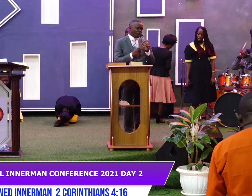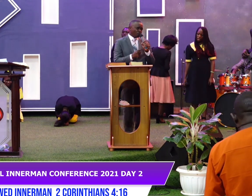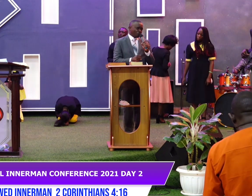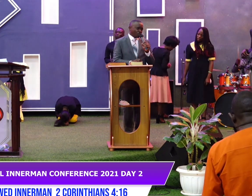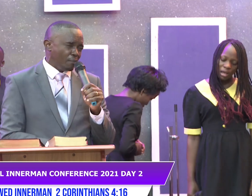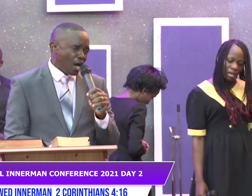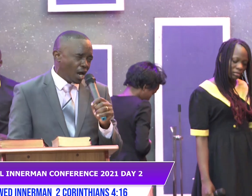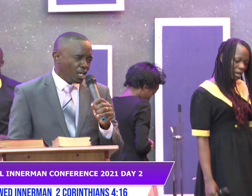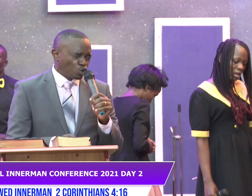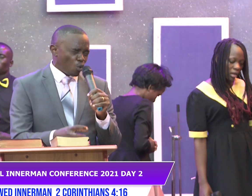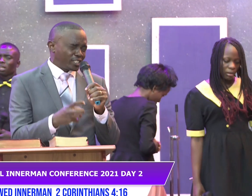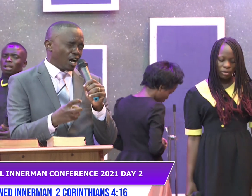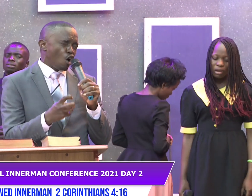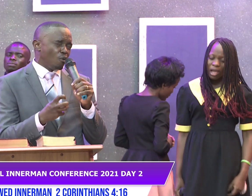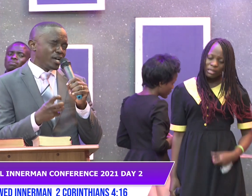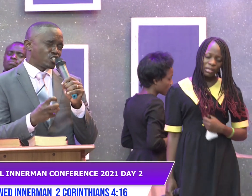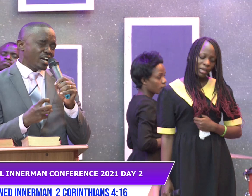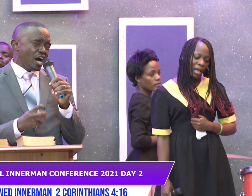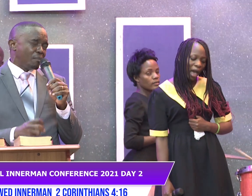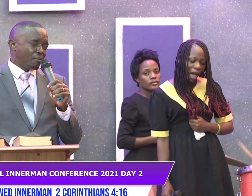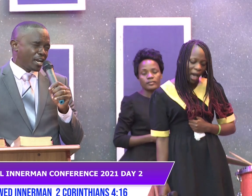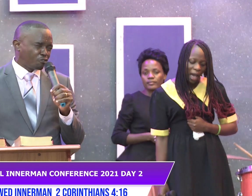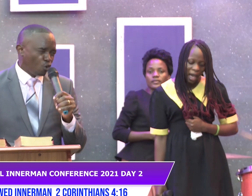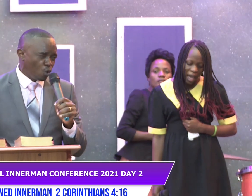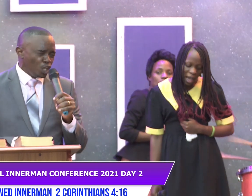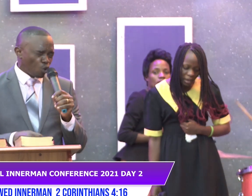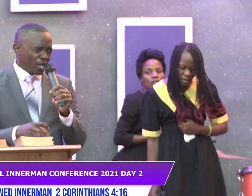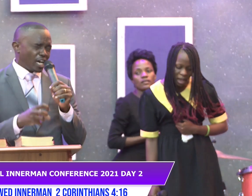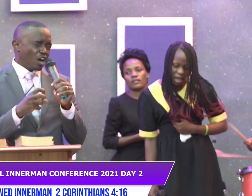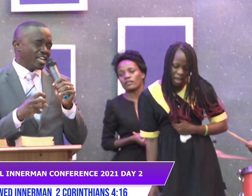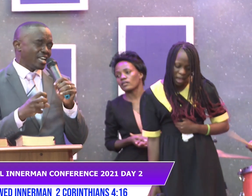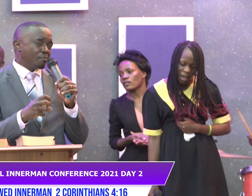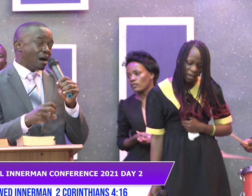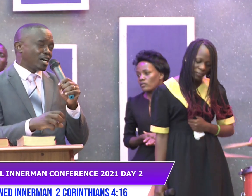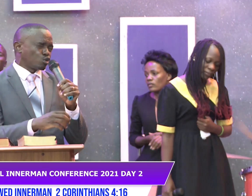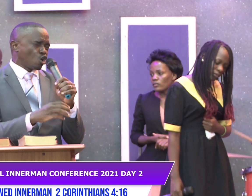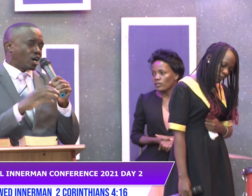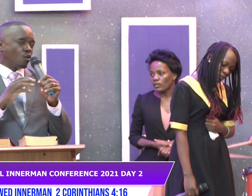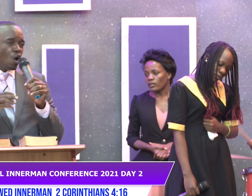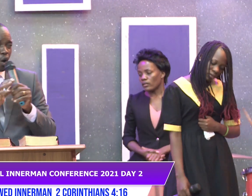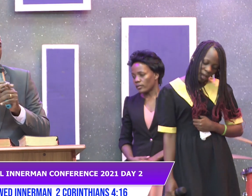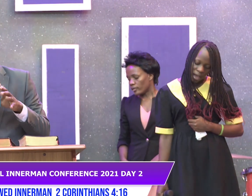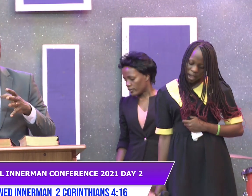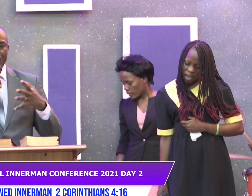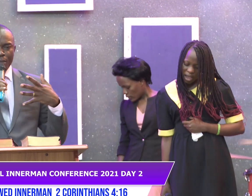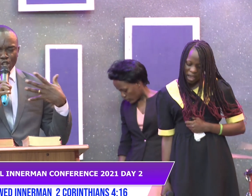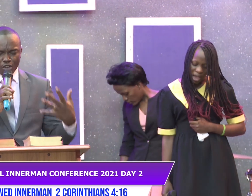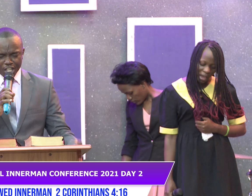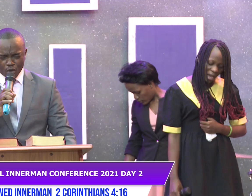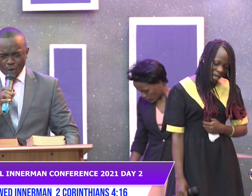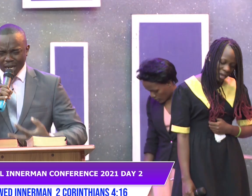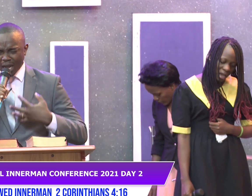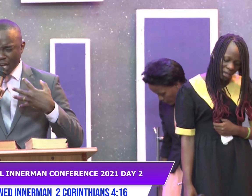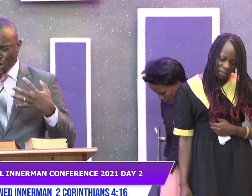ekimu munda muffe Mukama. Tukwetaaga omubeezi ayamba abanafu. Tukwetaaga eyayamba abantu sokkawo. Omwoyo